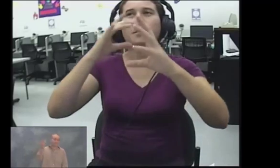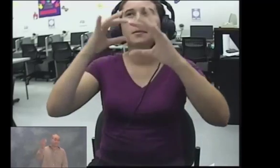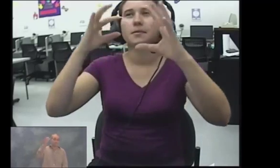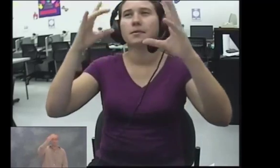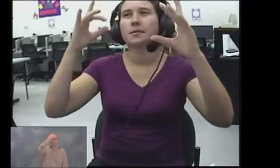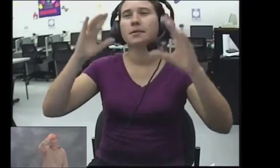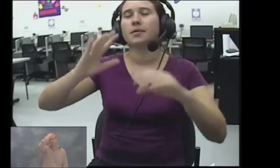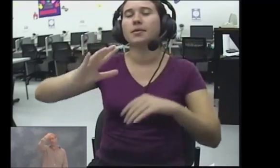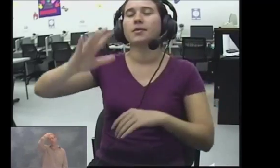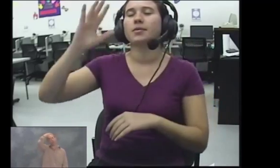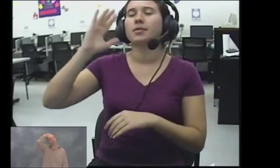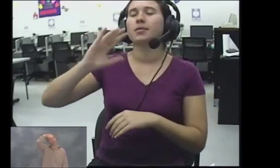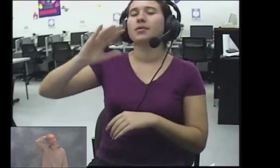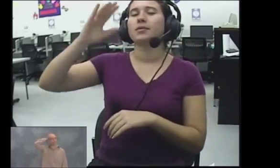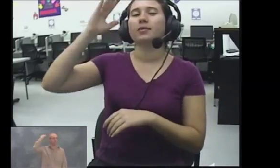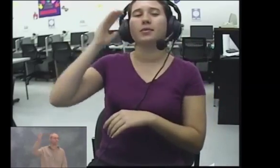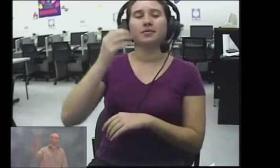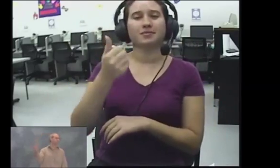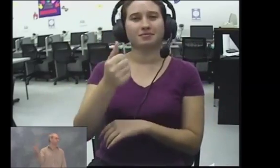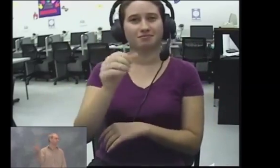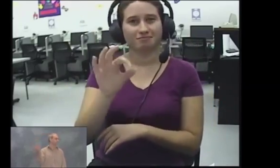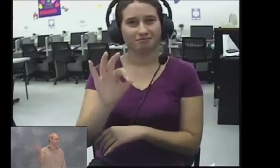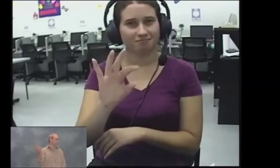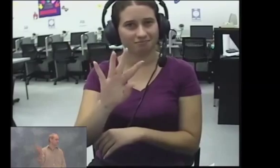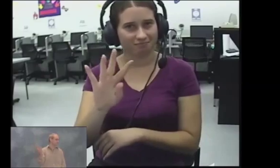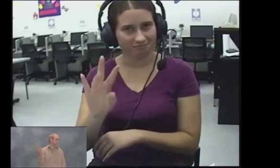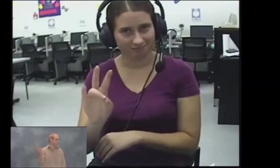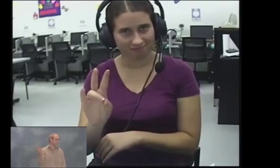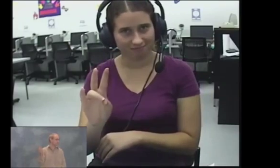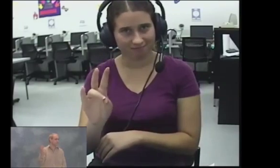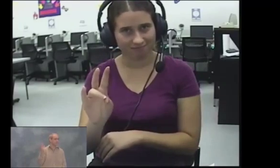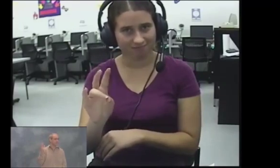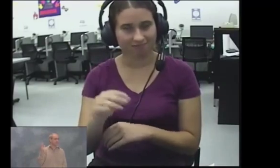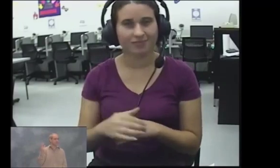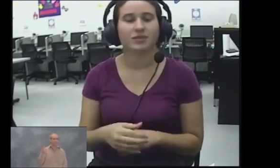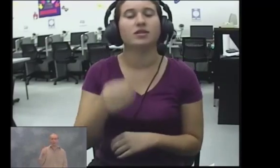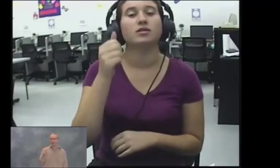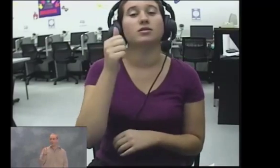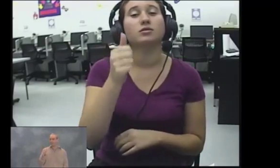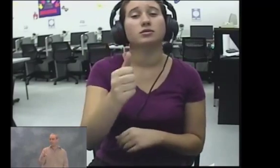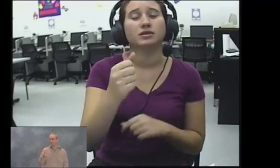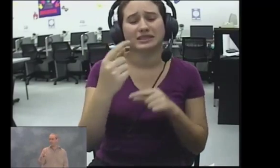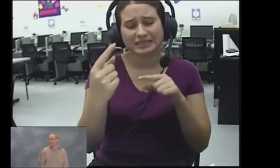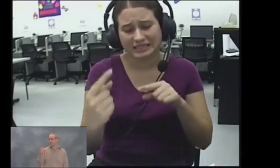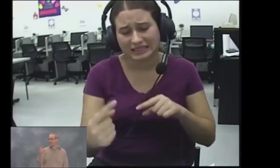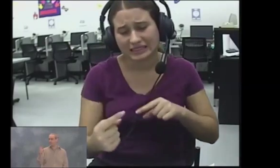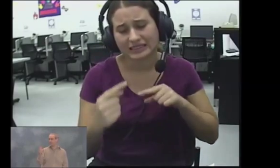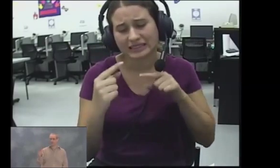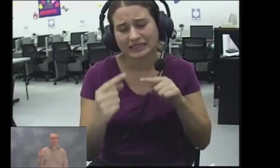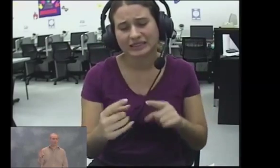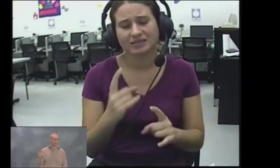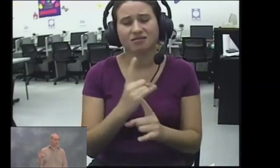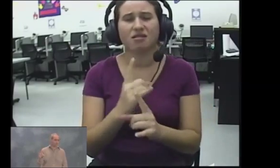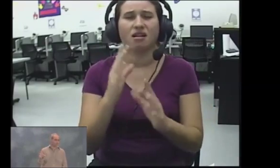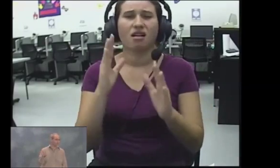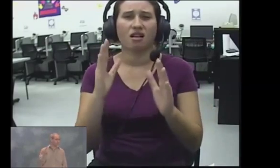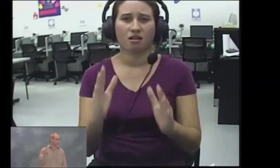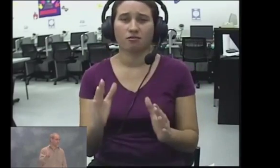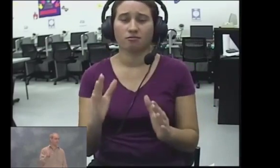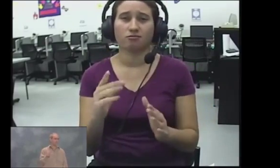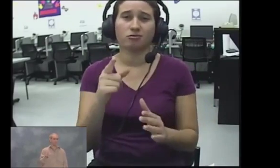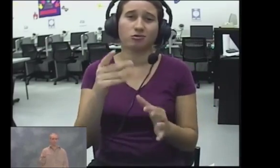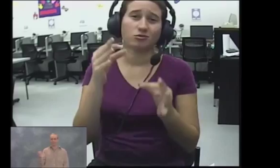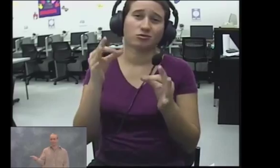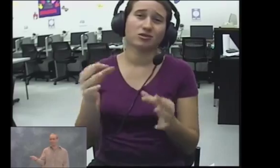let's say, for our purposes, 1947. You walk into an Alcoholics Anonymous